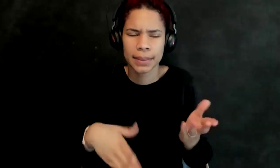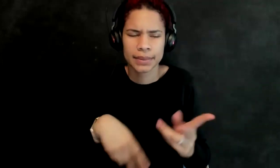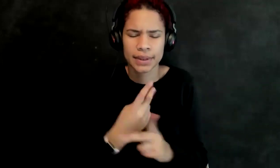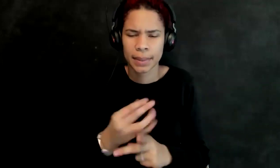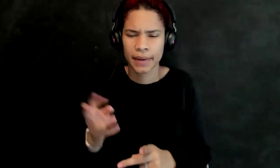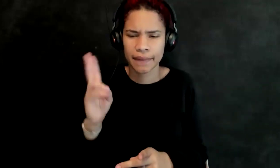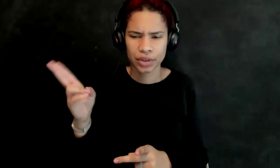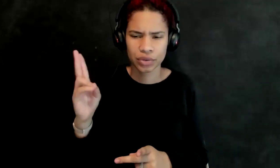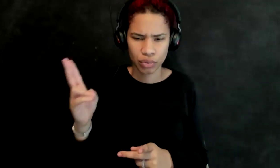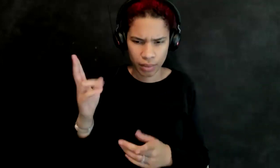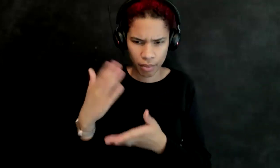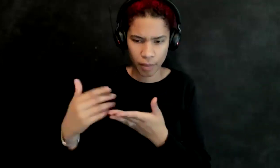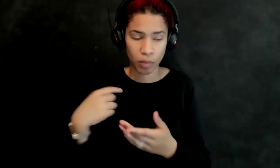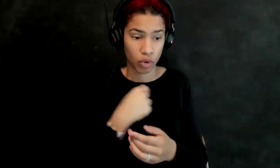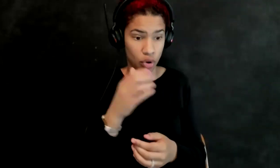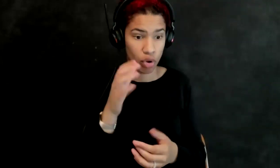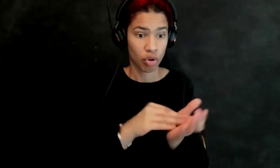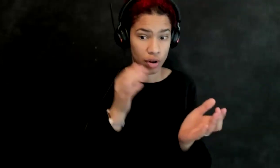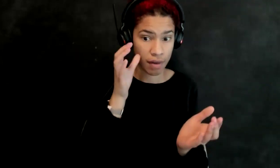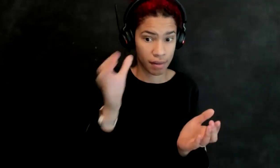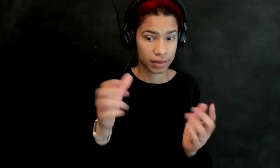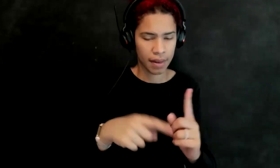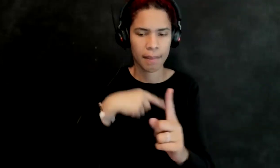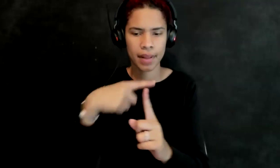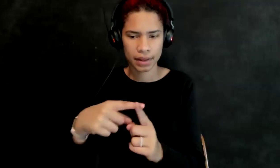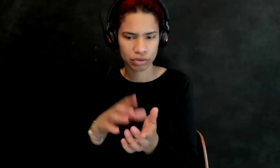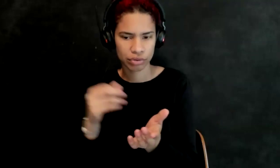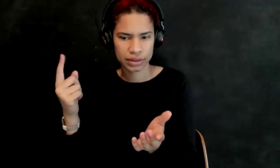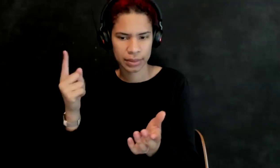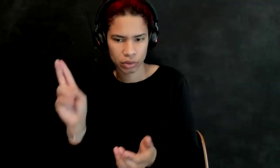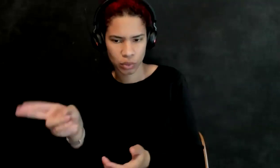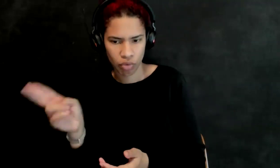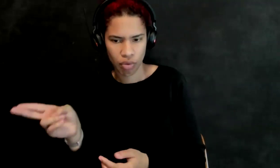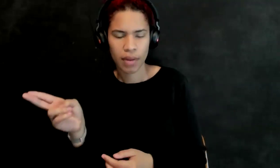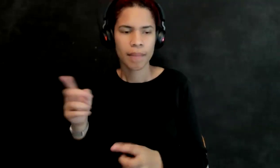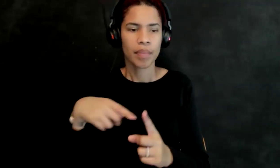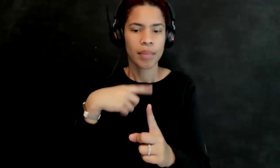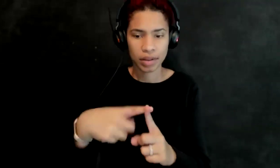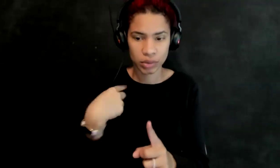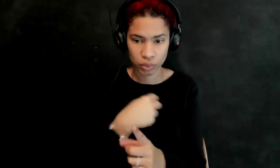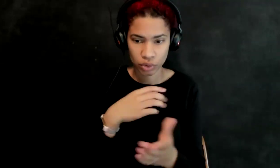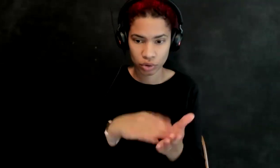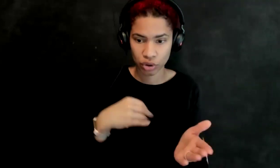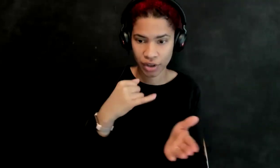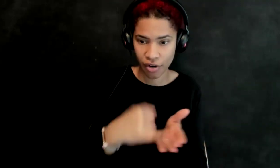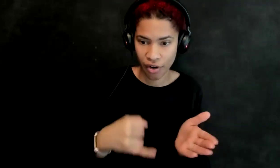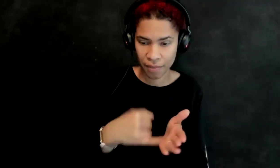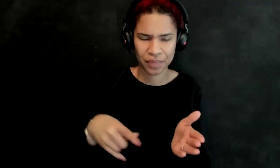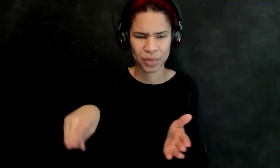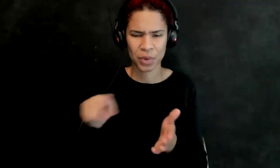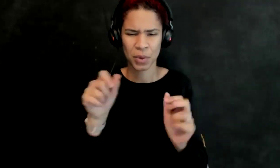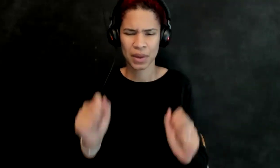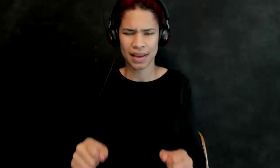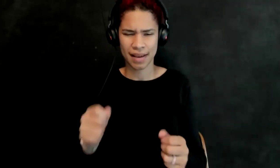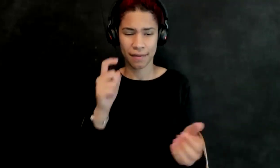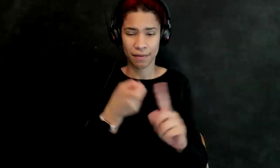we're learning a concept, we're also learning something historical, but then we're also learning an art form. But you can probably tell from my mind